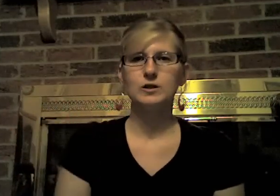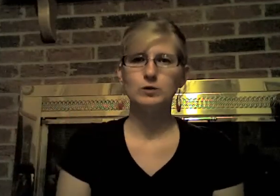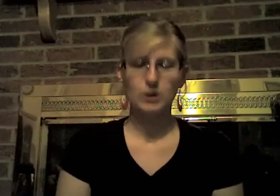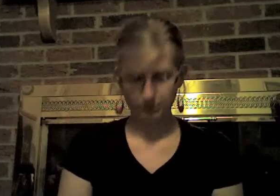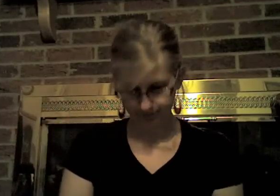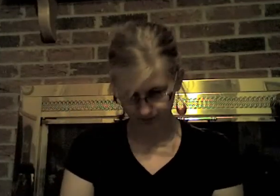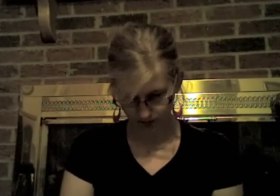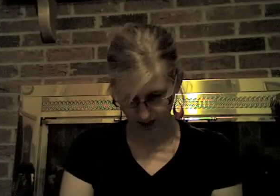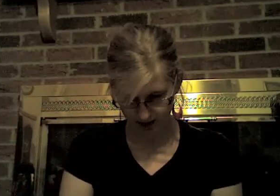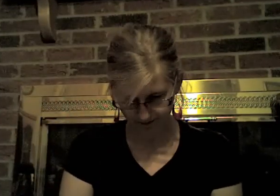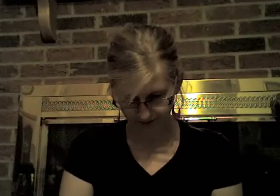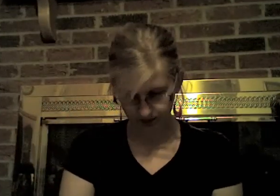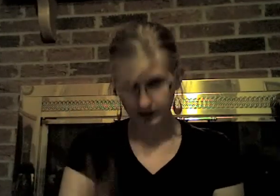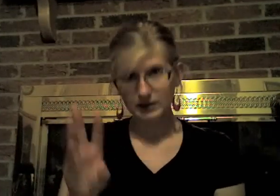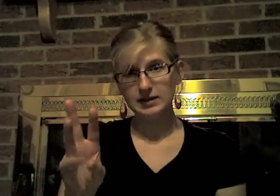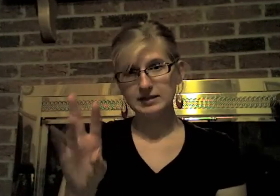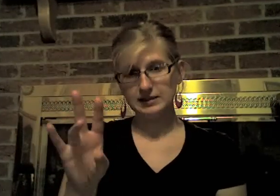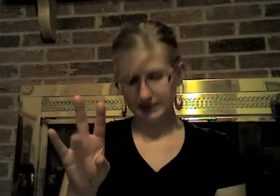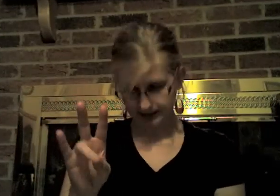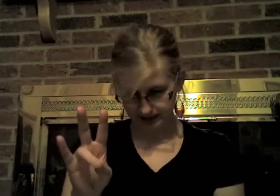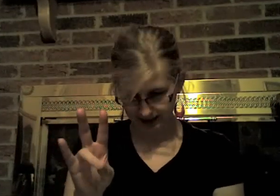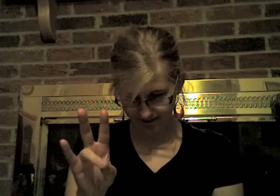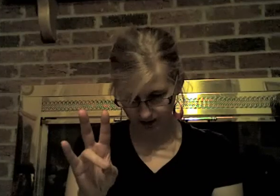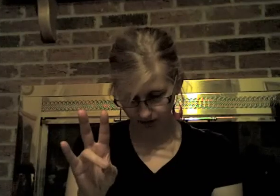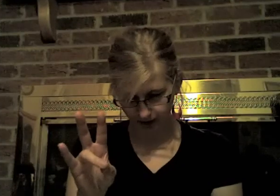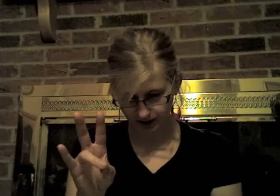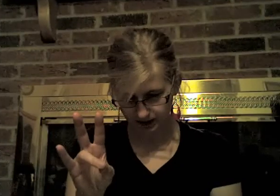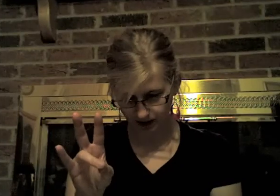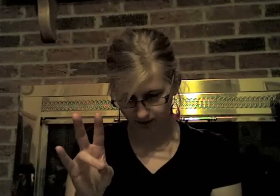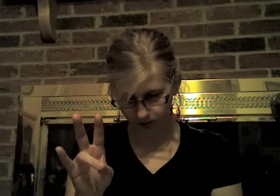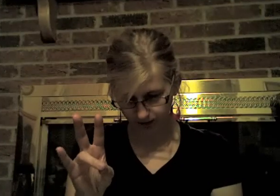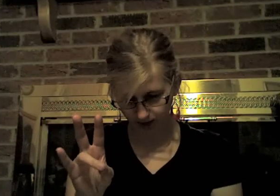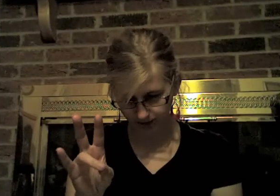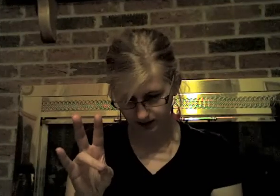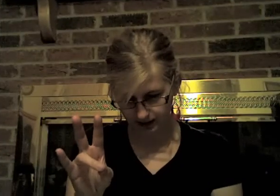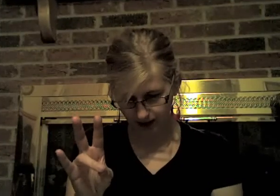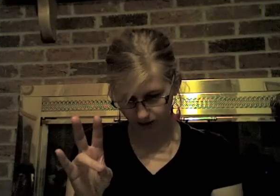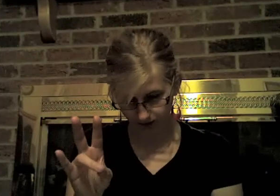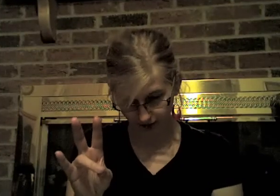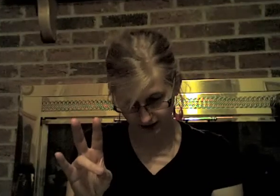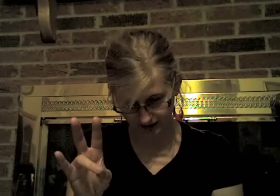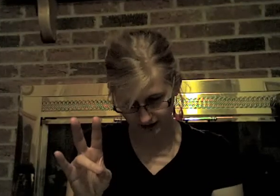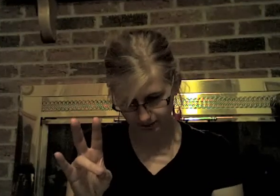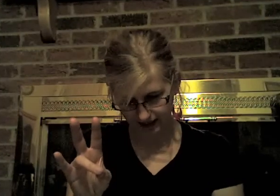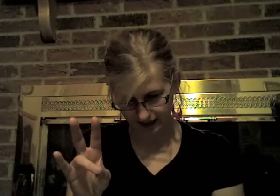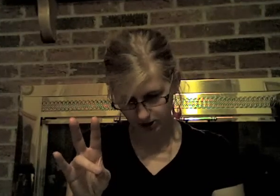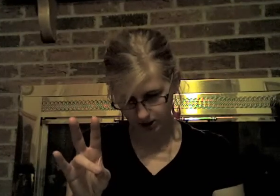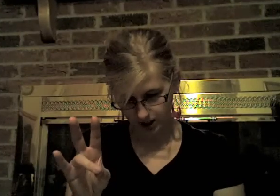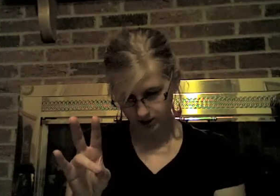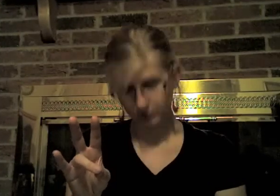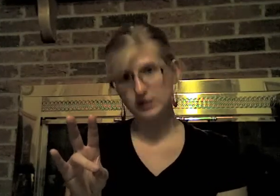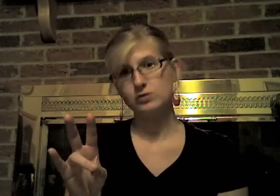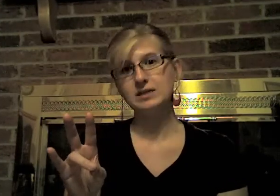So-so. Okay? 67, we've already done sophomore, we've already done South, we've already done Spanish. So we're going to do